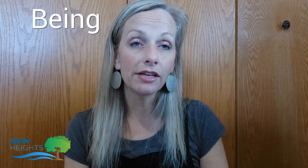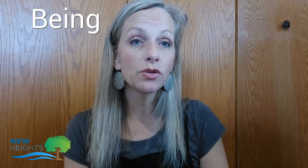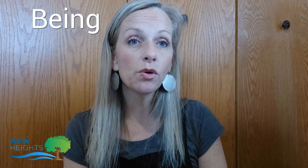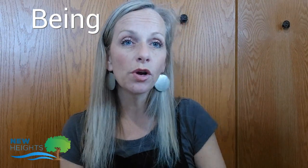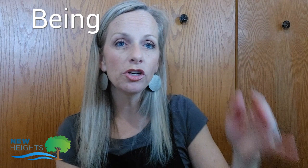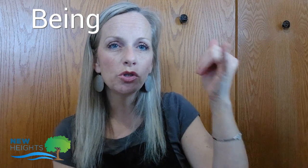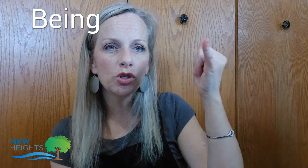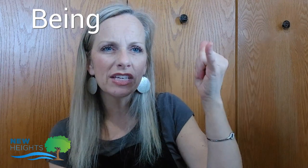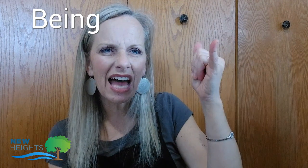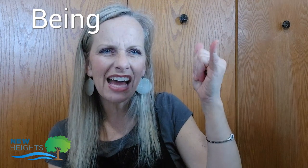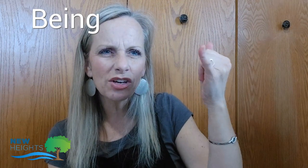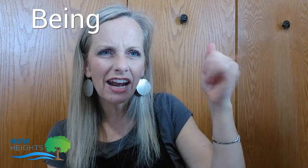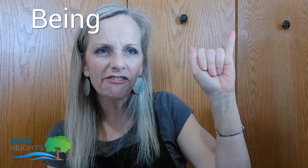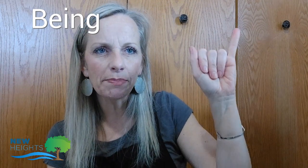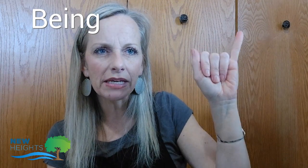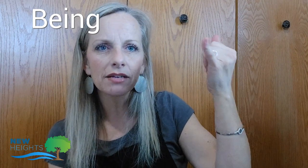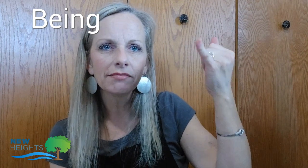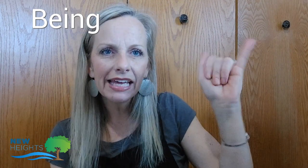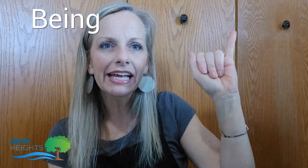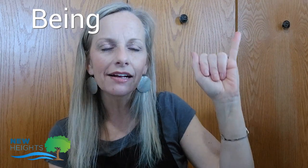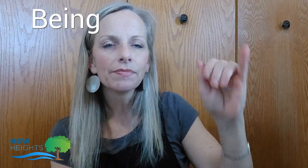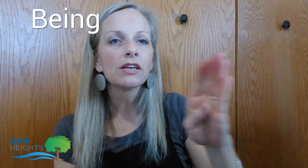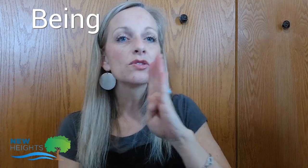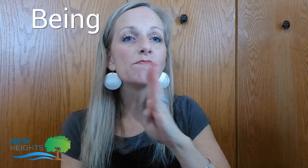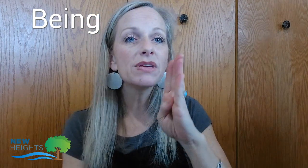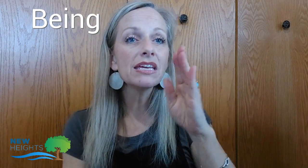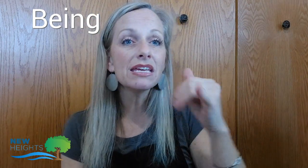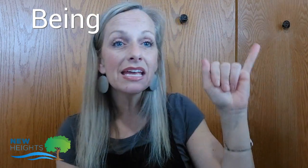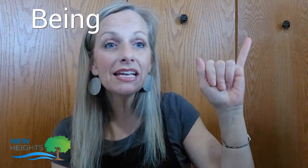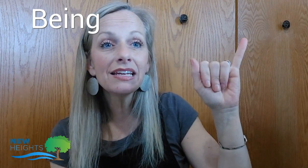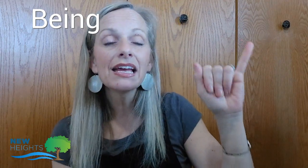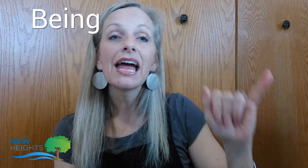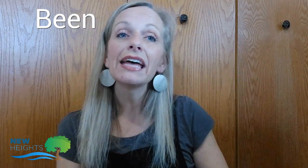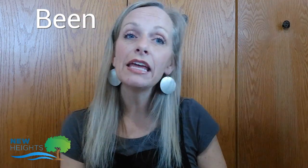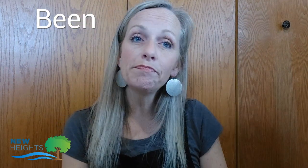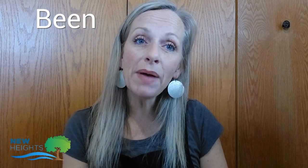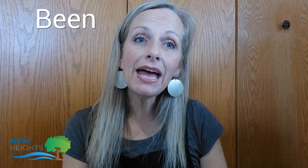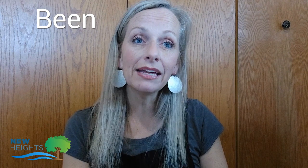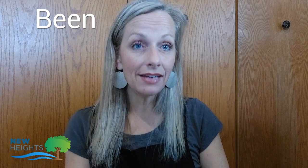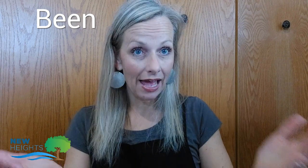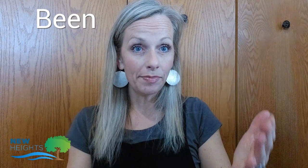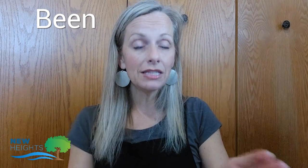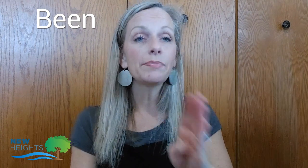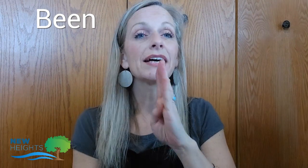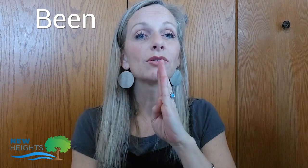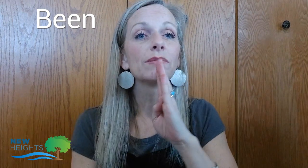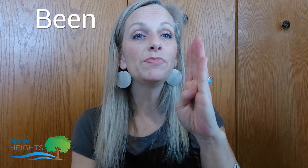onto a word, you do this I and you kind of flip it, ing. So being, and then been happened in the past, so it's